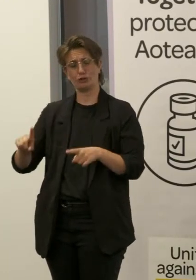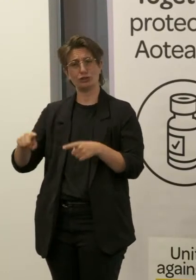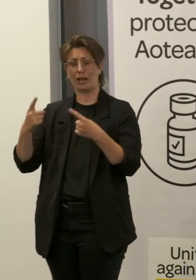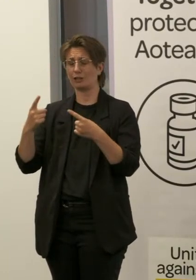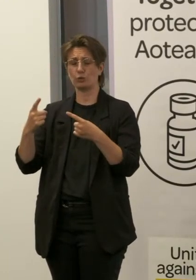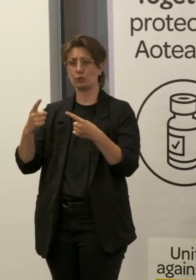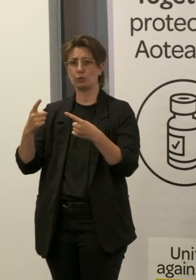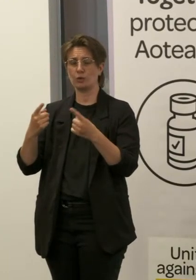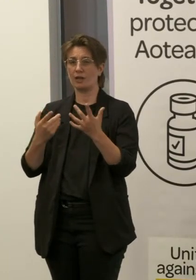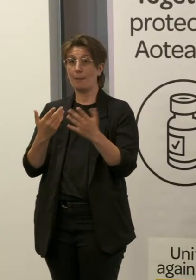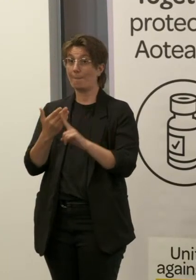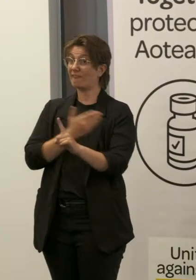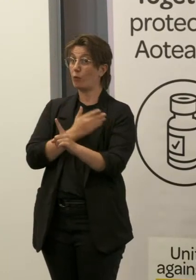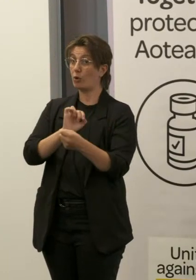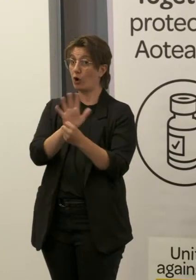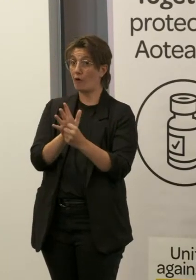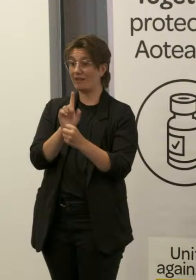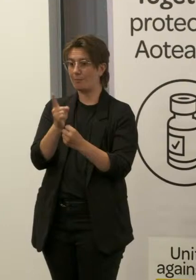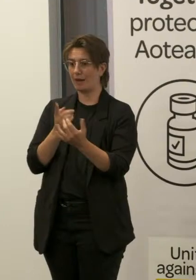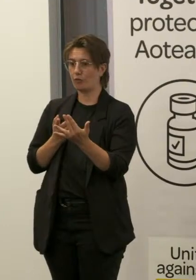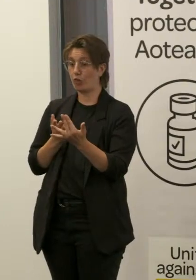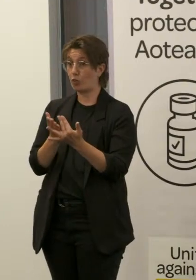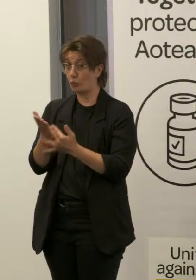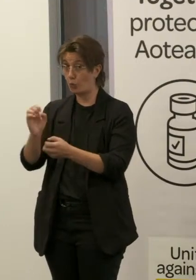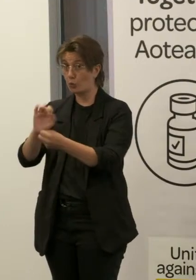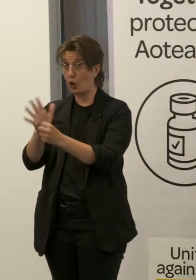been exacerbated by what's occurred.